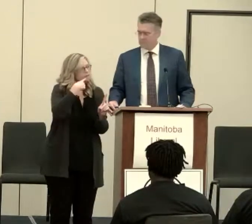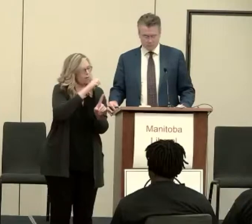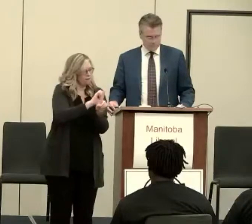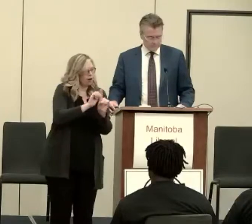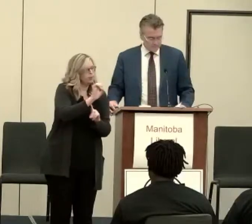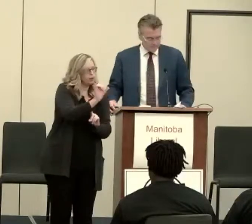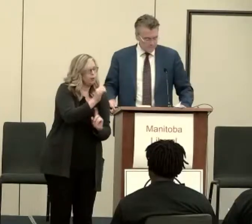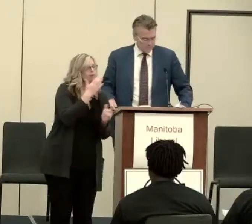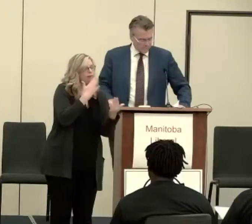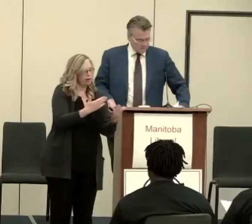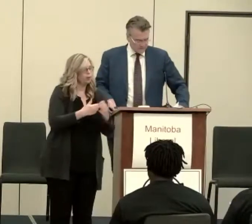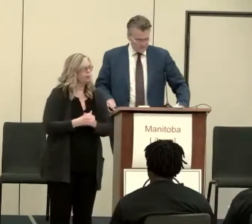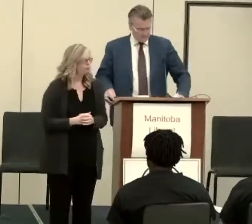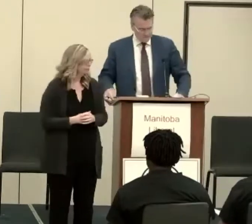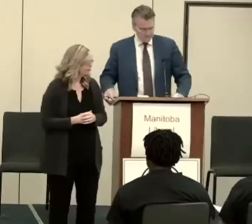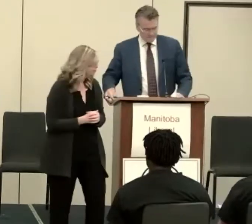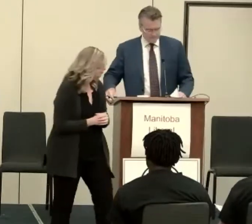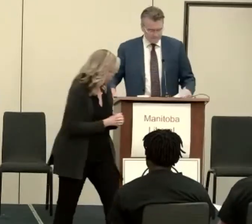Thank you.